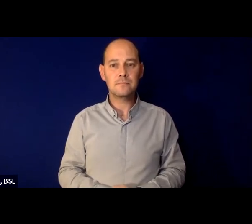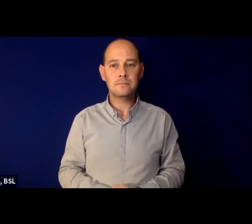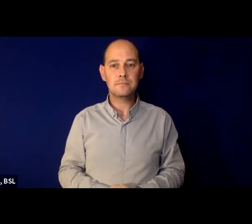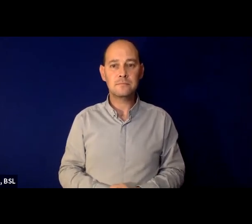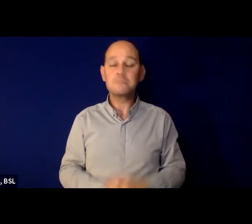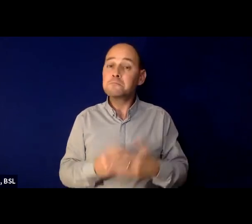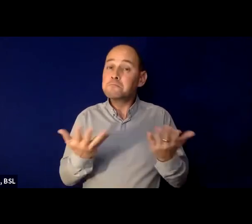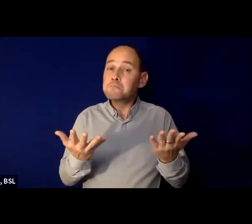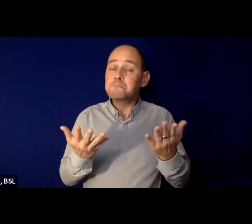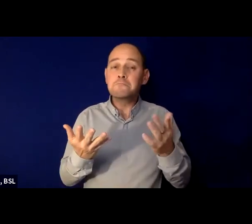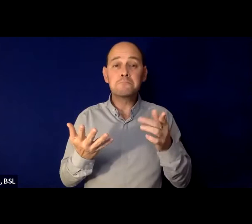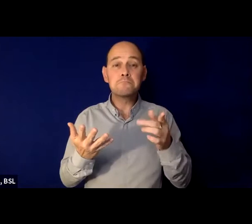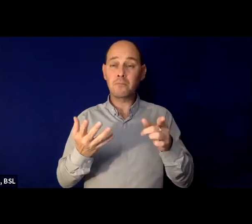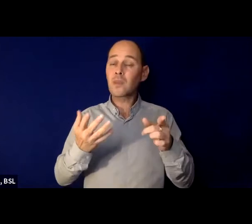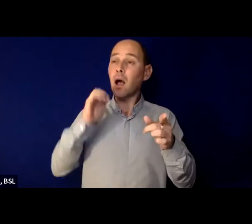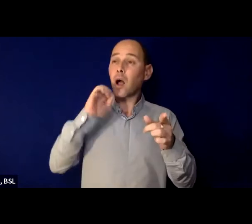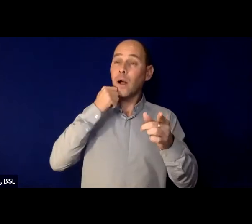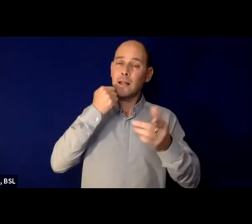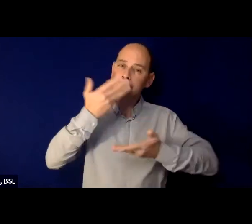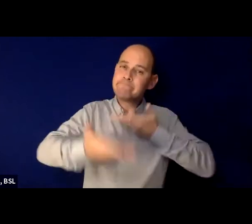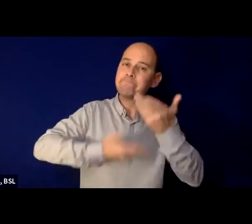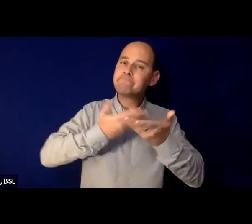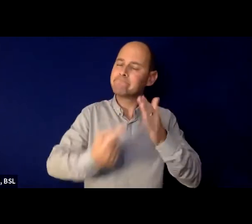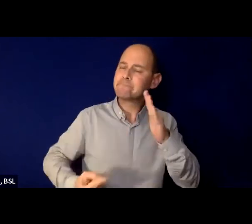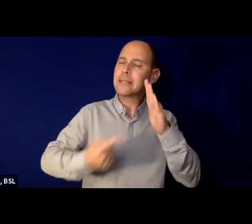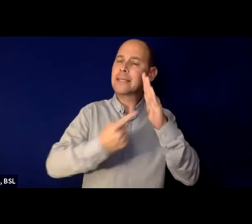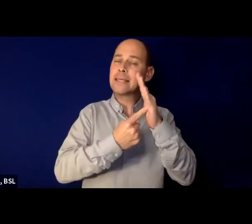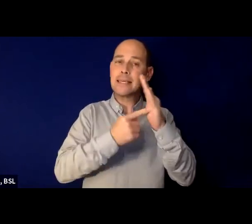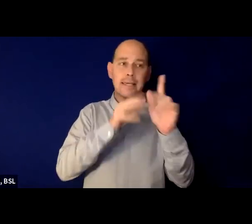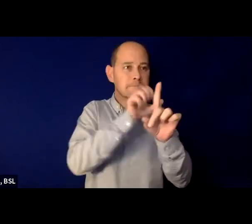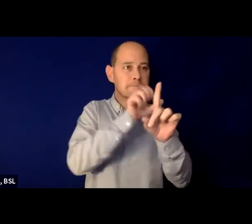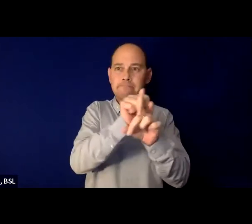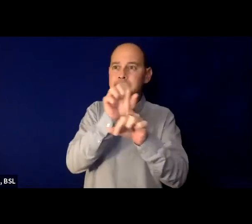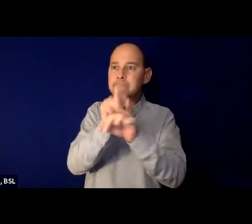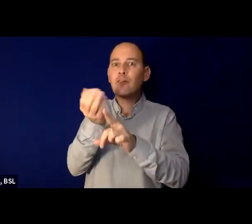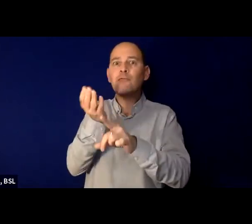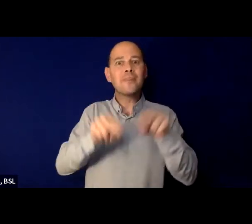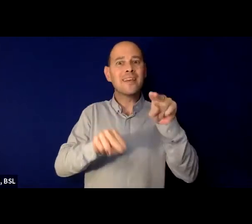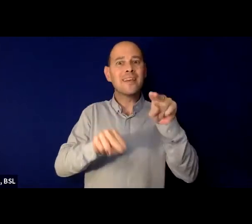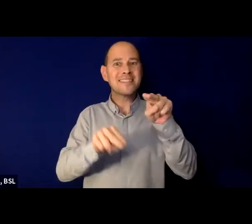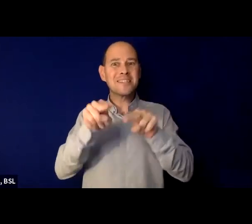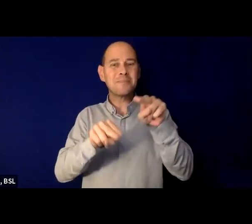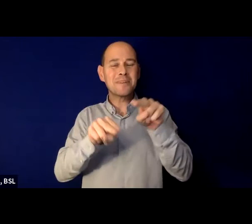So here I am going to present, the key finding from the assessment.